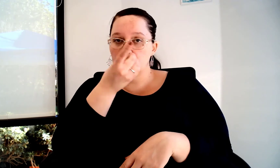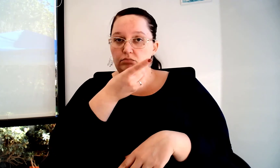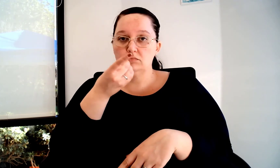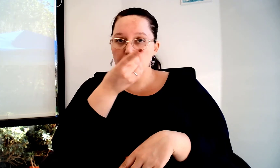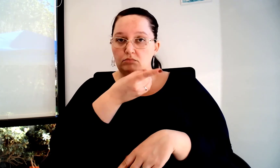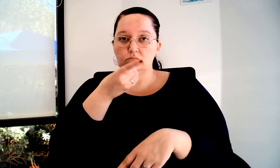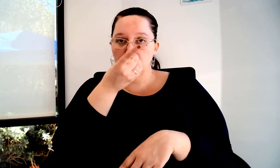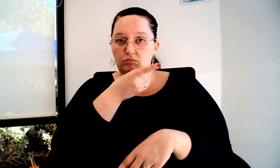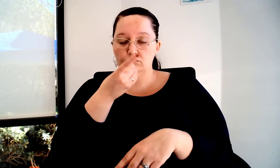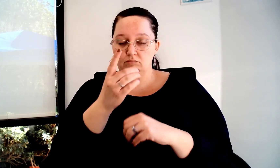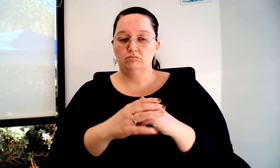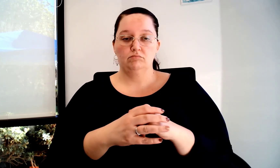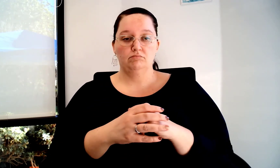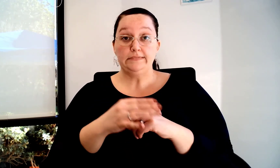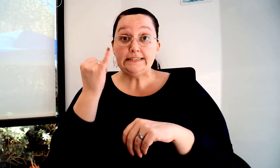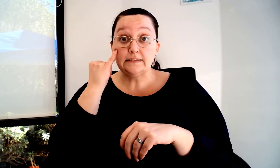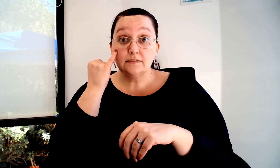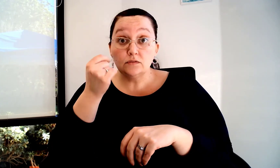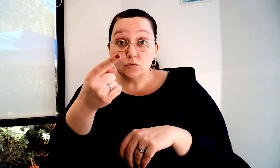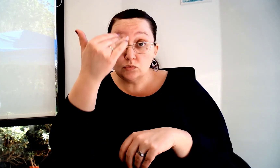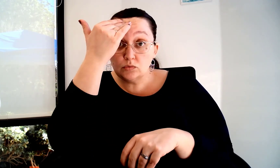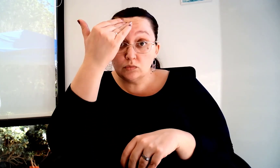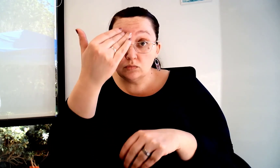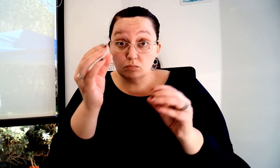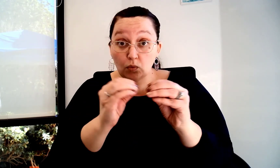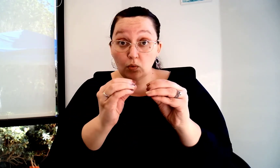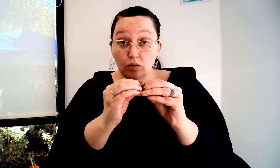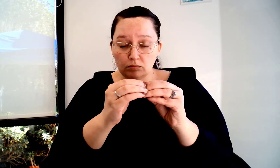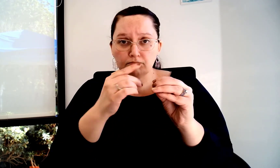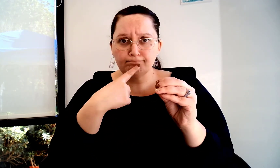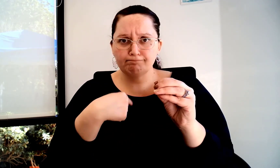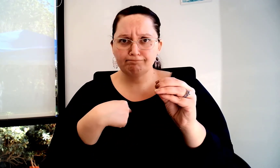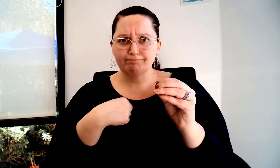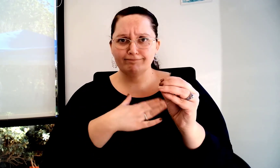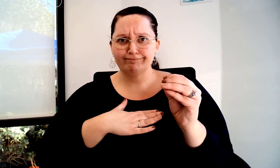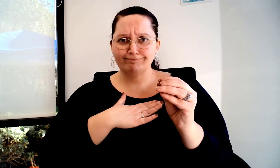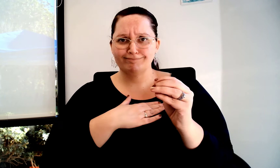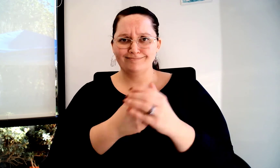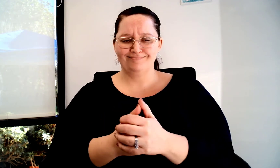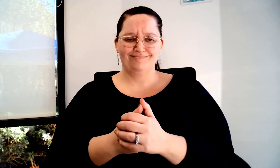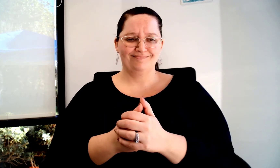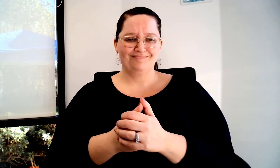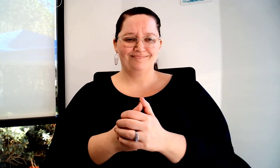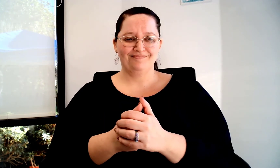Southern California would be the D, donut. If you know more signs for it, please tell me.